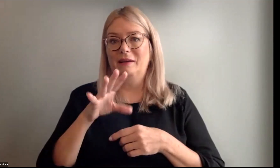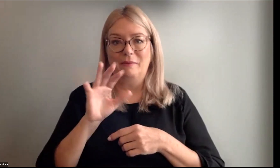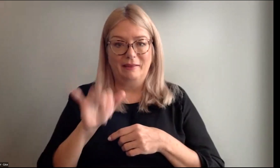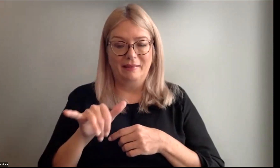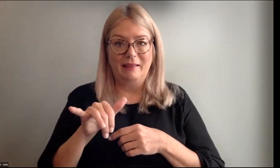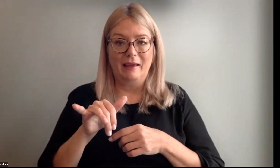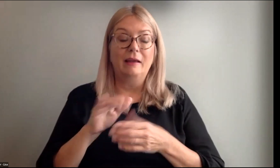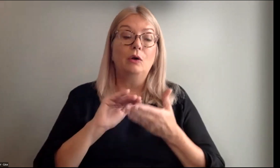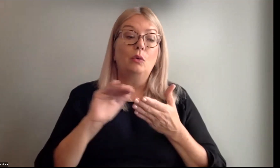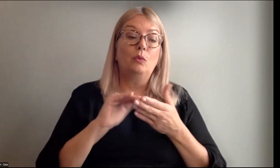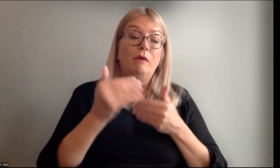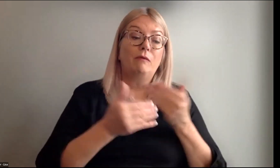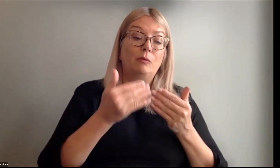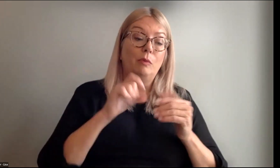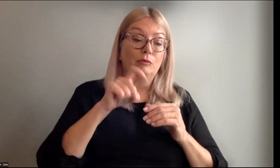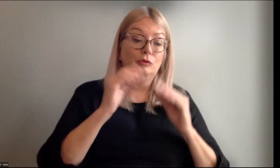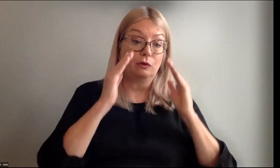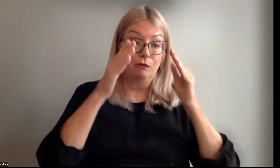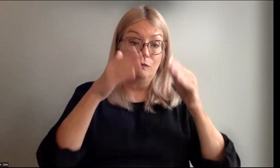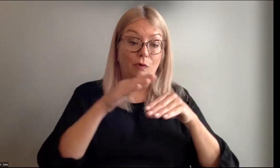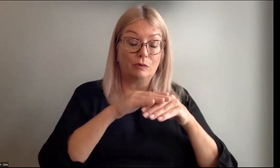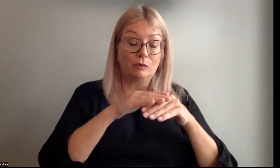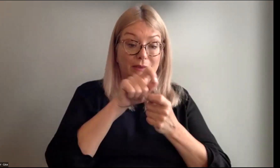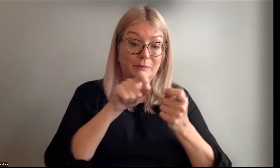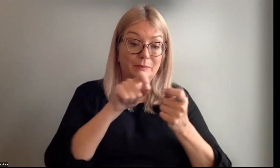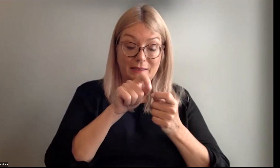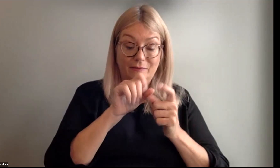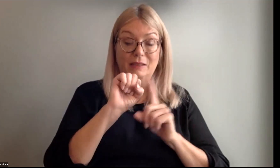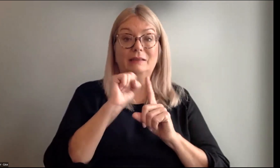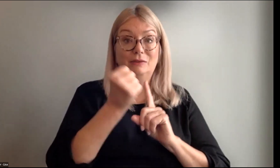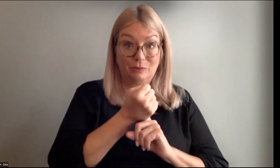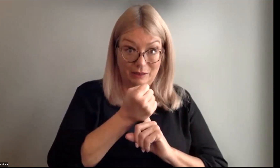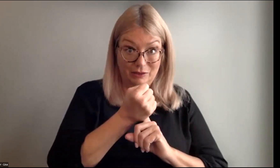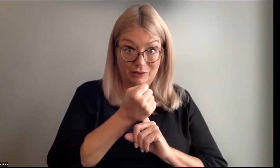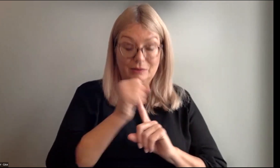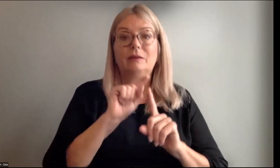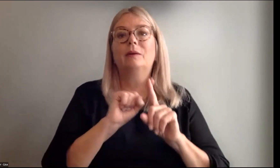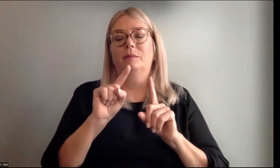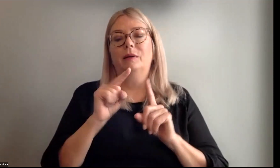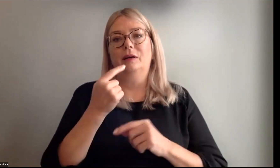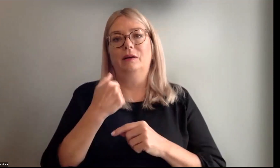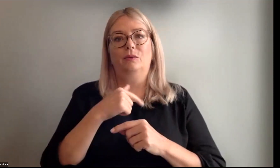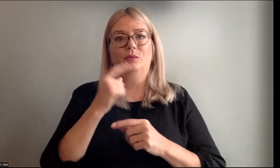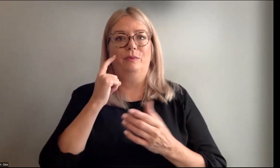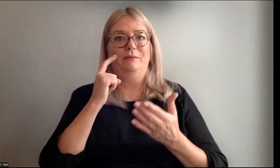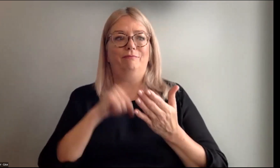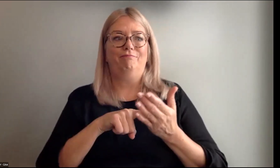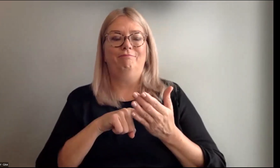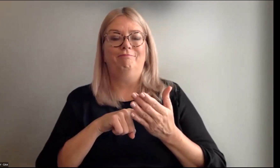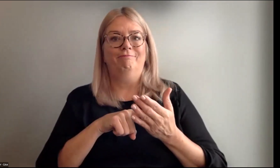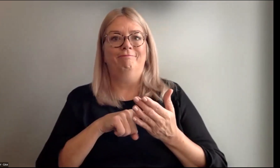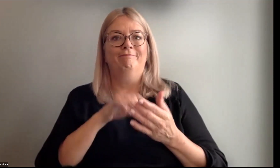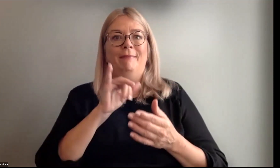focused on particular circumstances, but we've definitely seen where that becomes sort of a